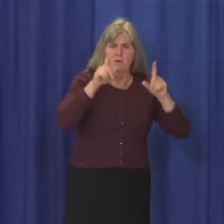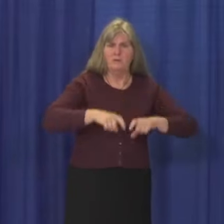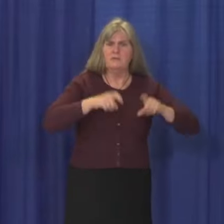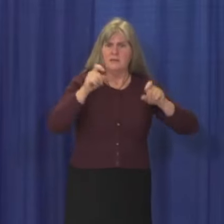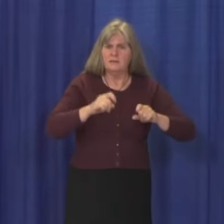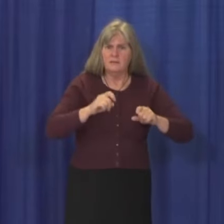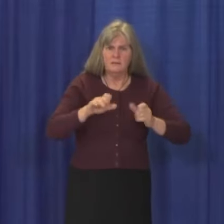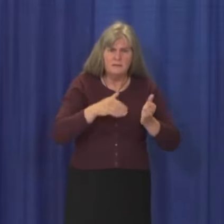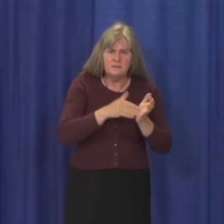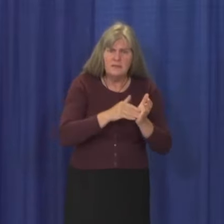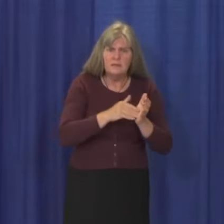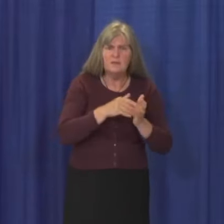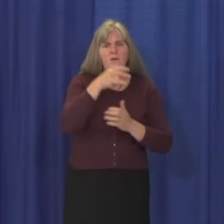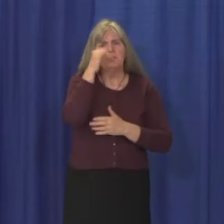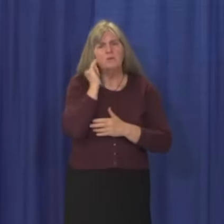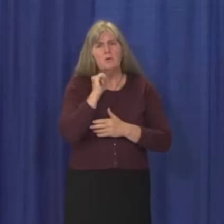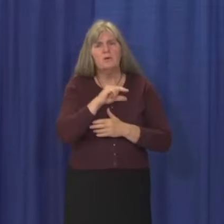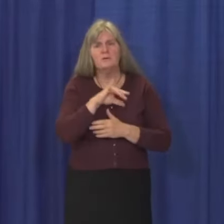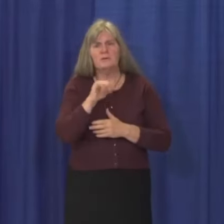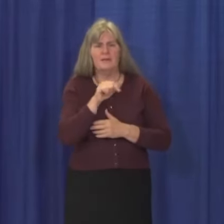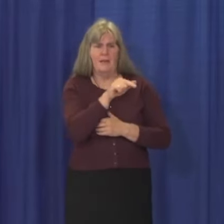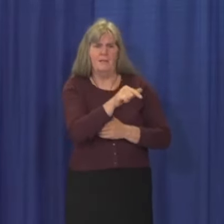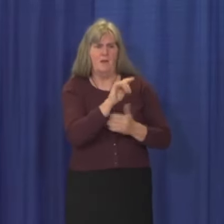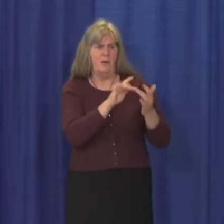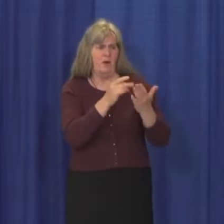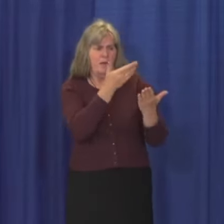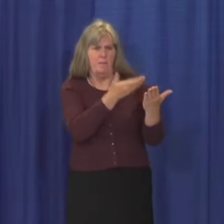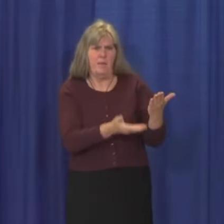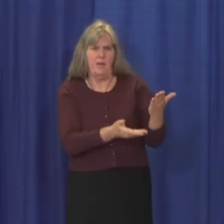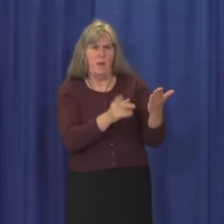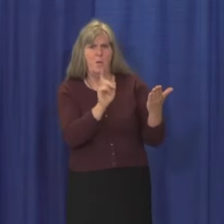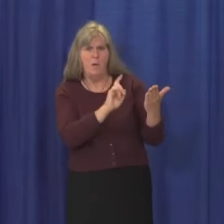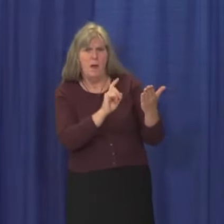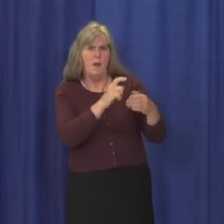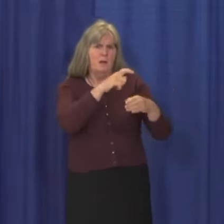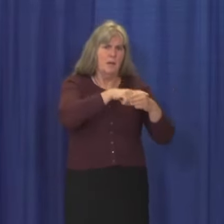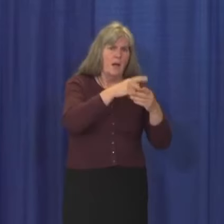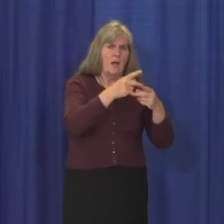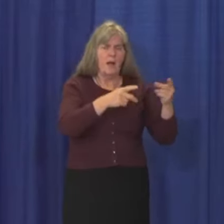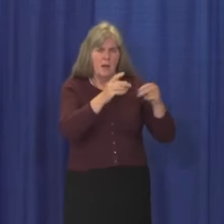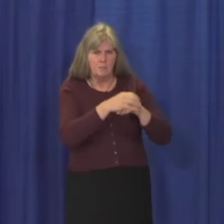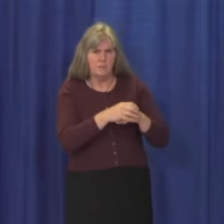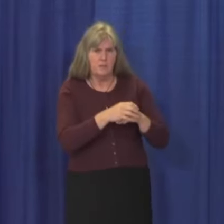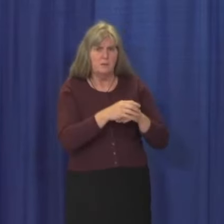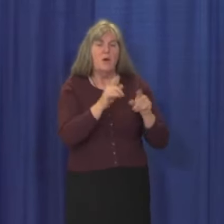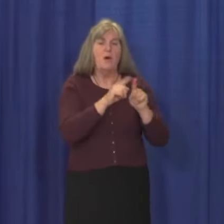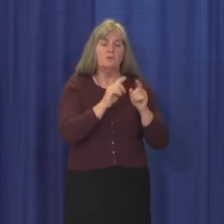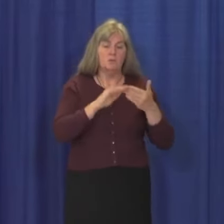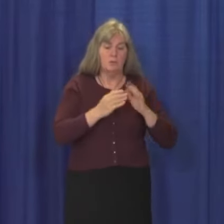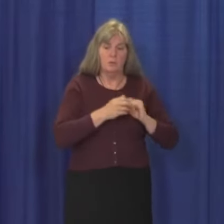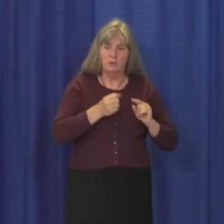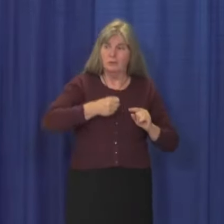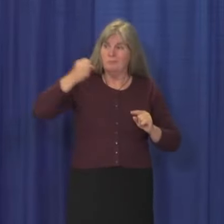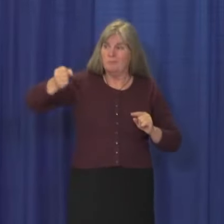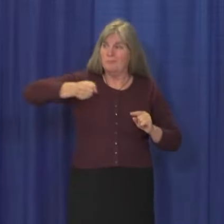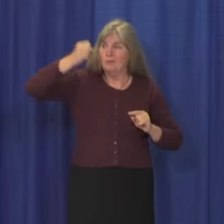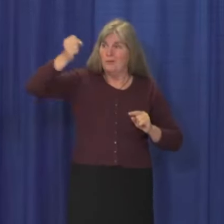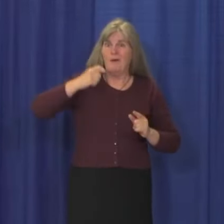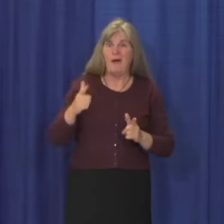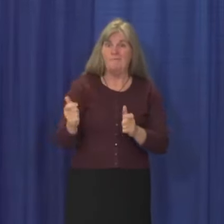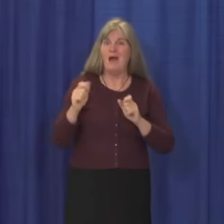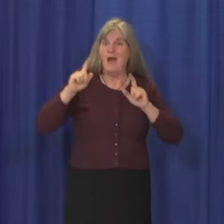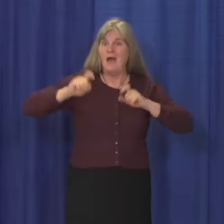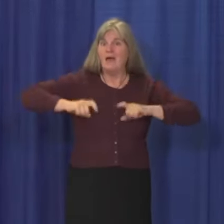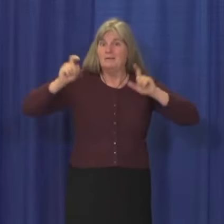how to get tested on yukon.ca. We have been deploying rapid testing teams to communities to help detect and